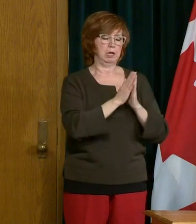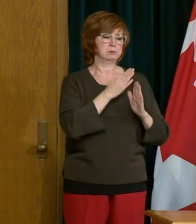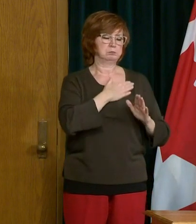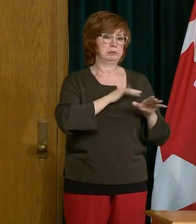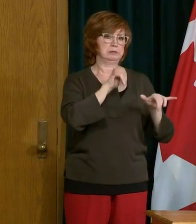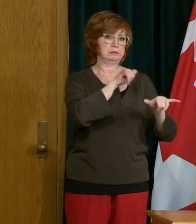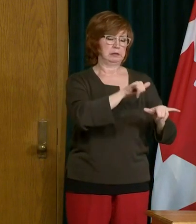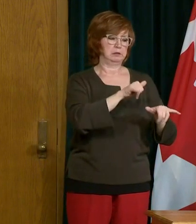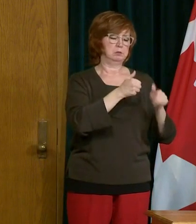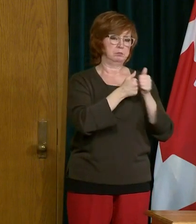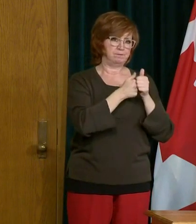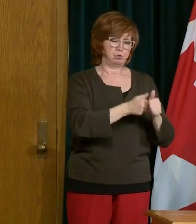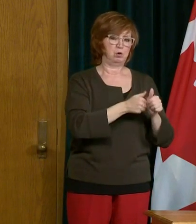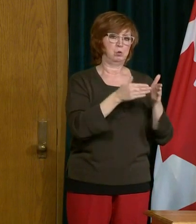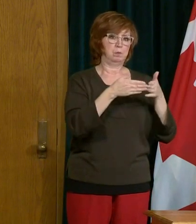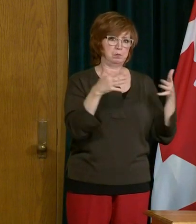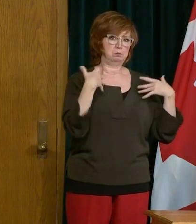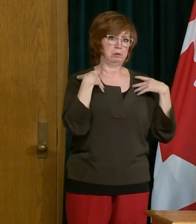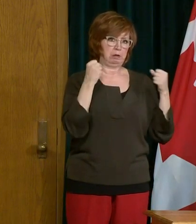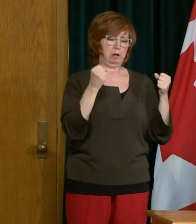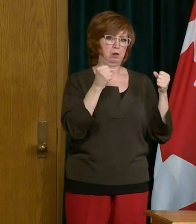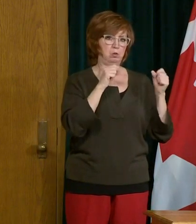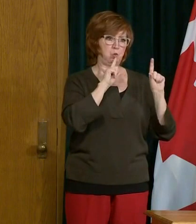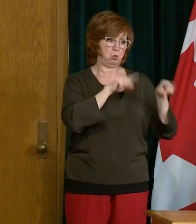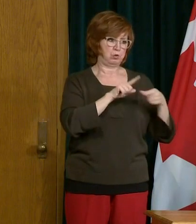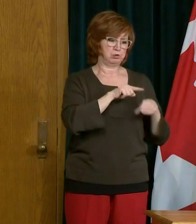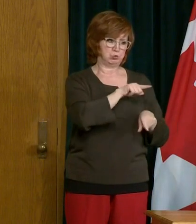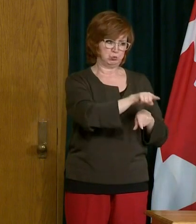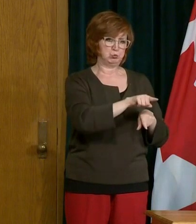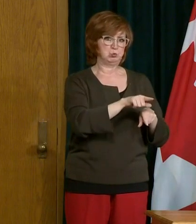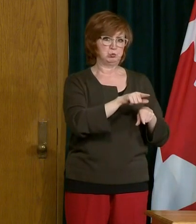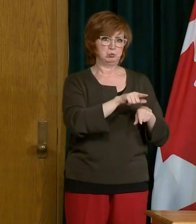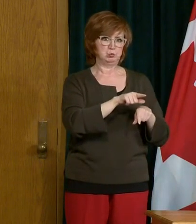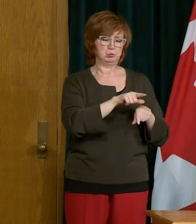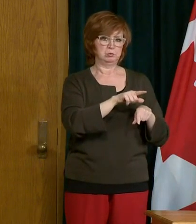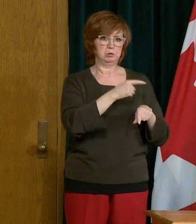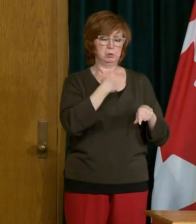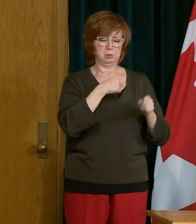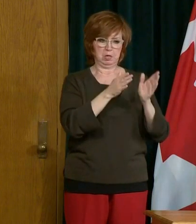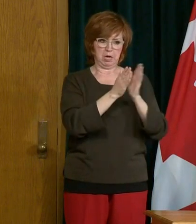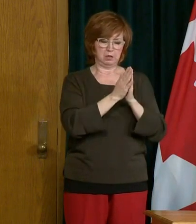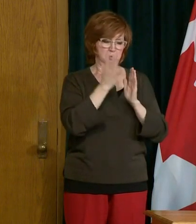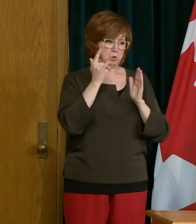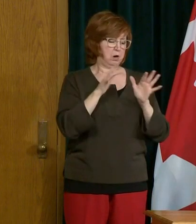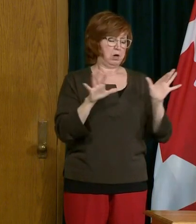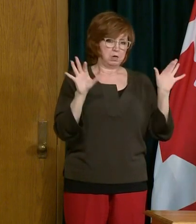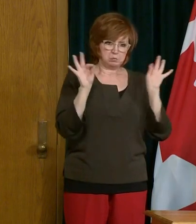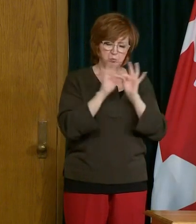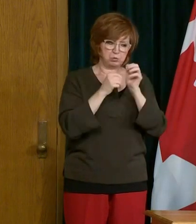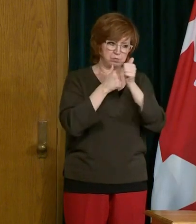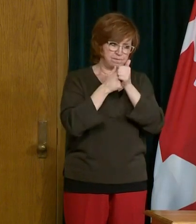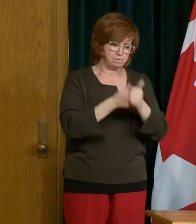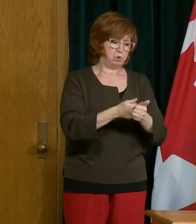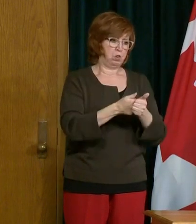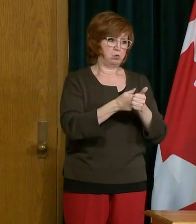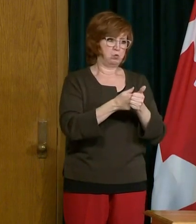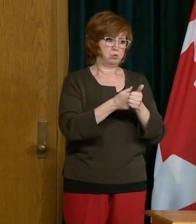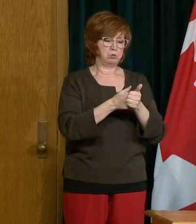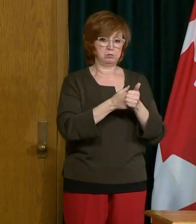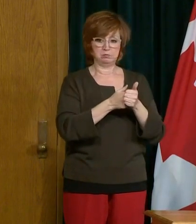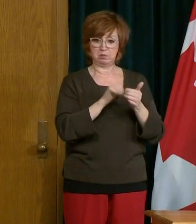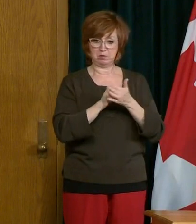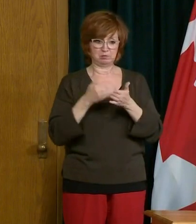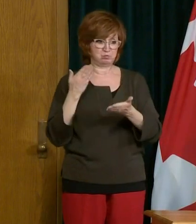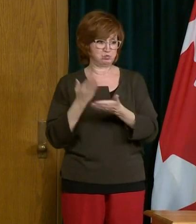legality of the public health order, as it is what allows us to flatten the curve in all communities. We've proven that.